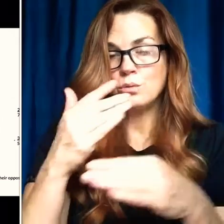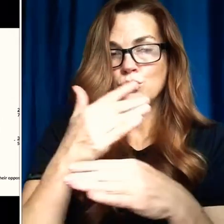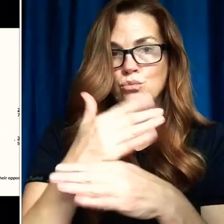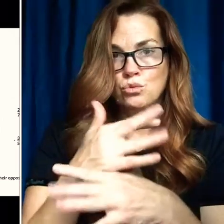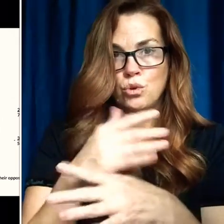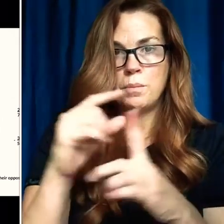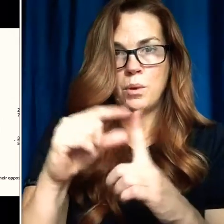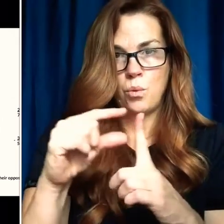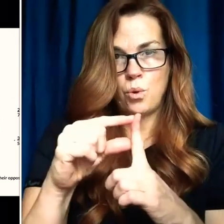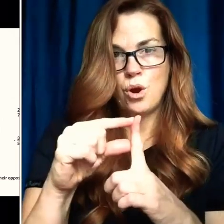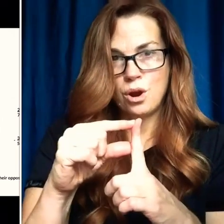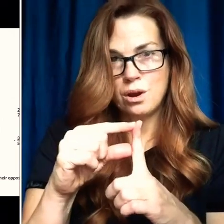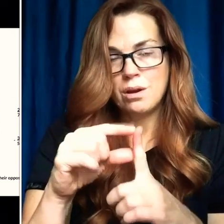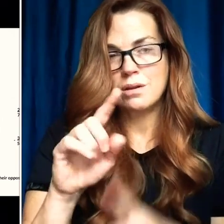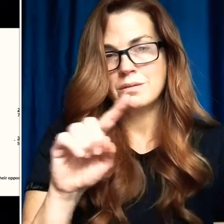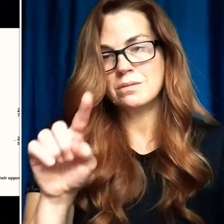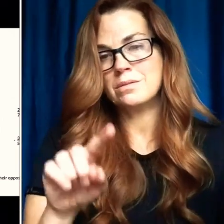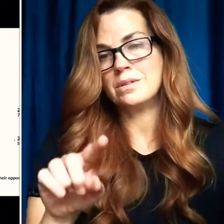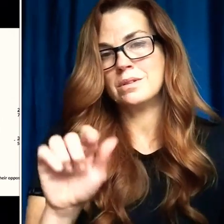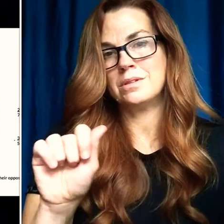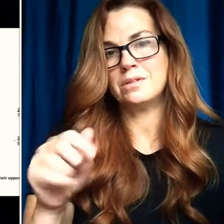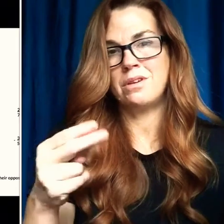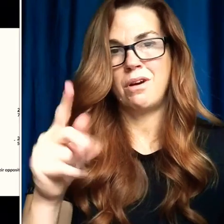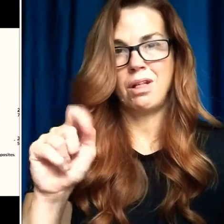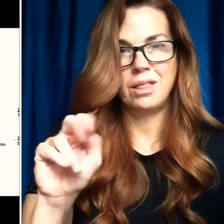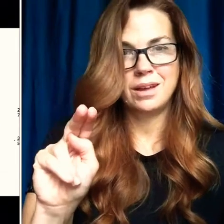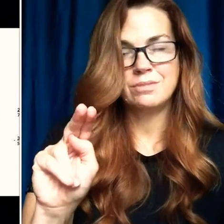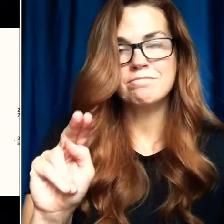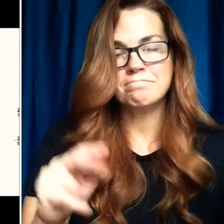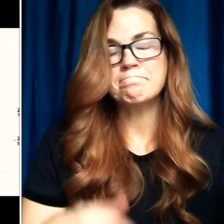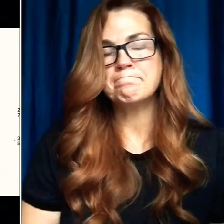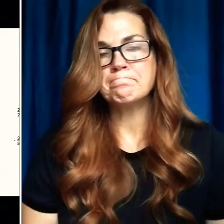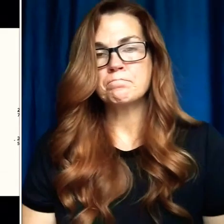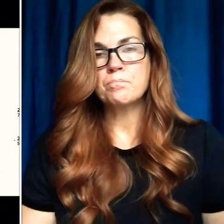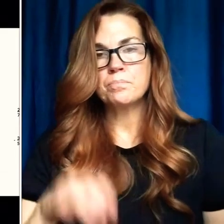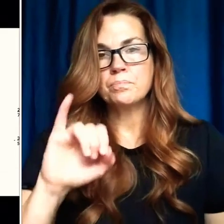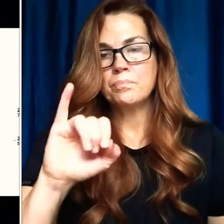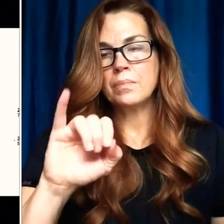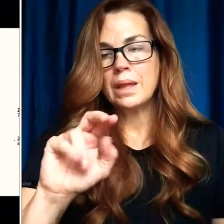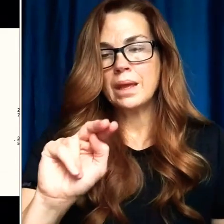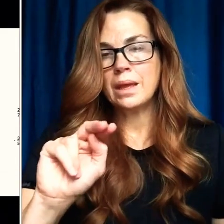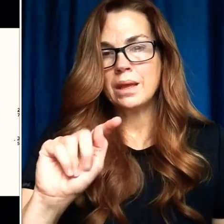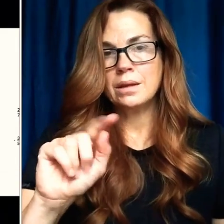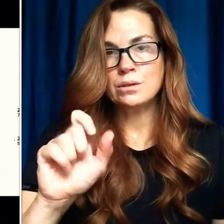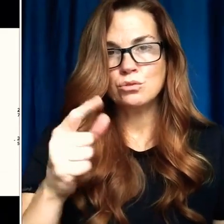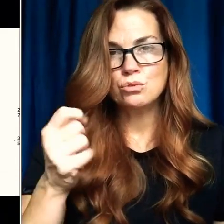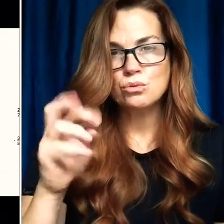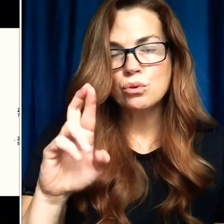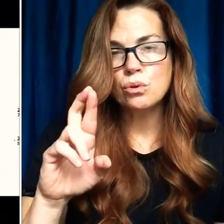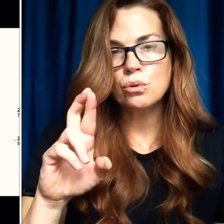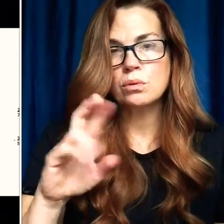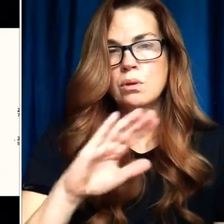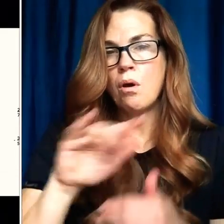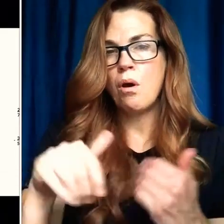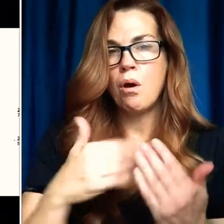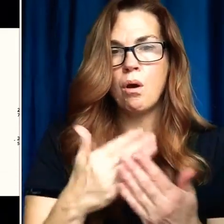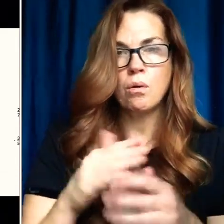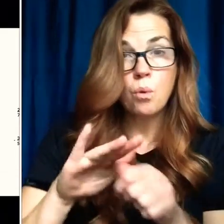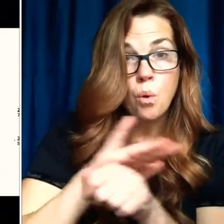Integers are all of those whole numbers and their opposites. So if I can count 1, 2, 3,